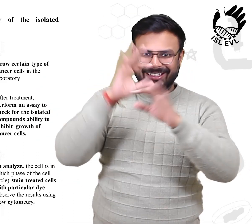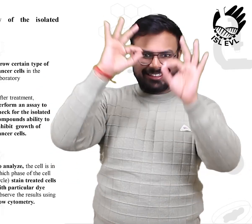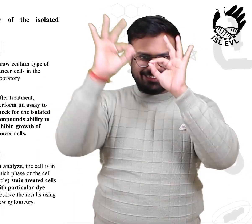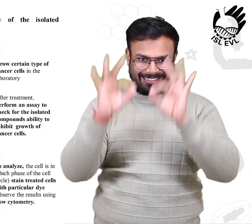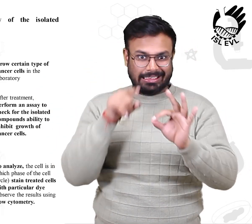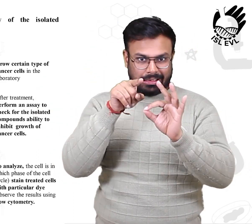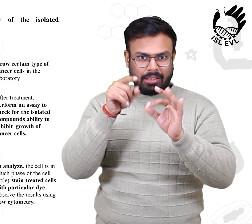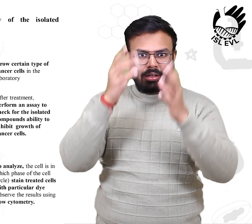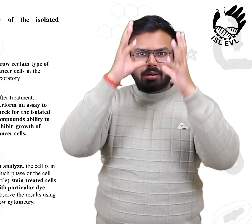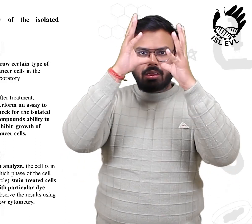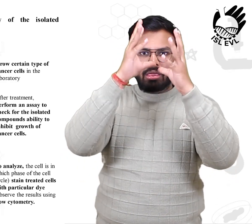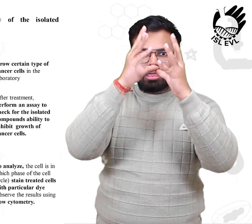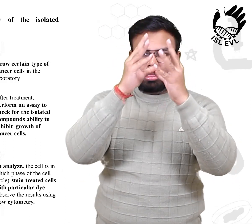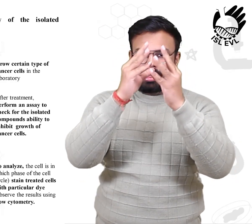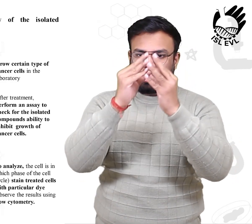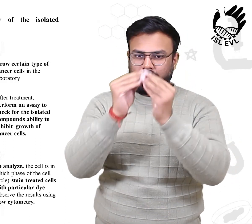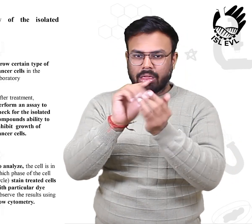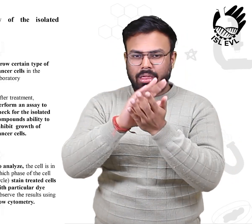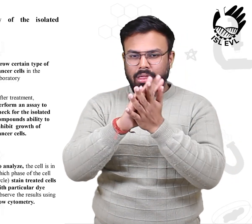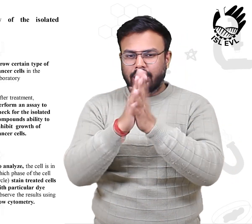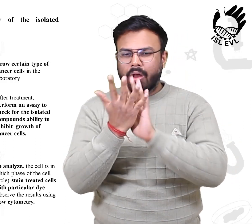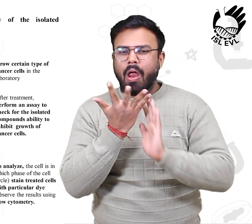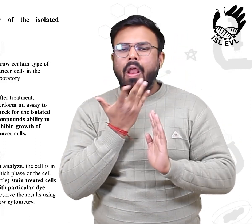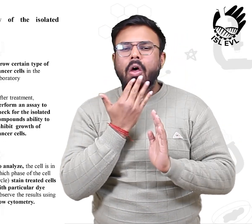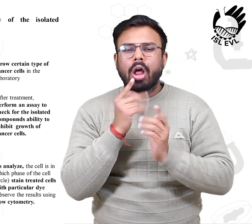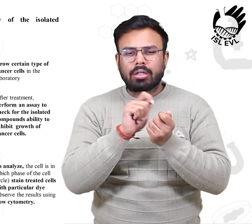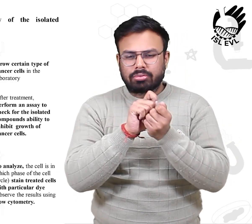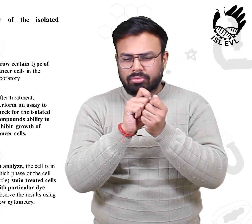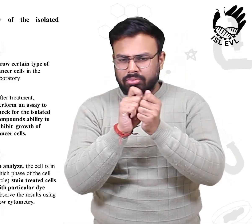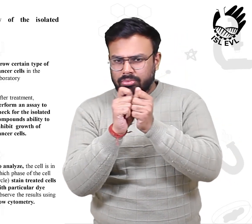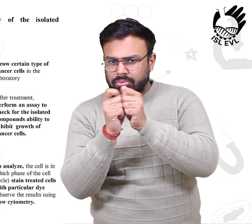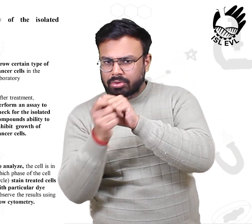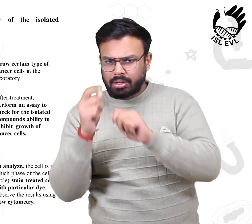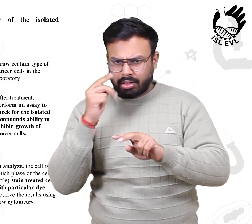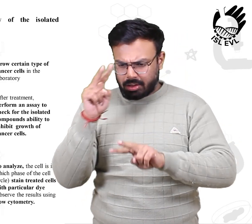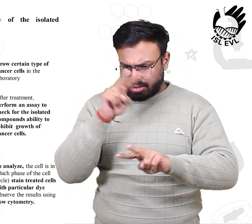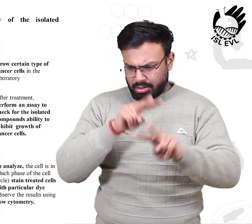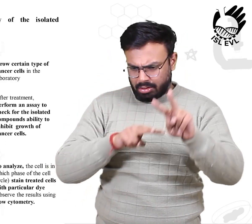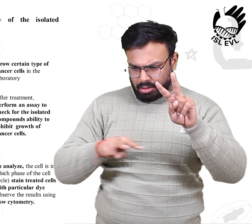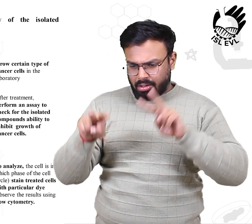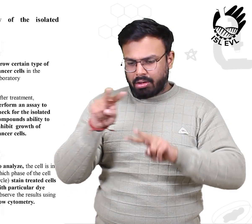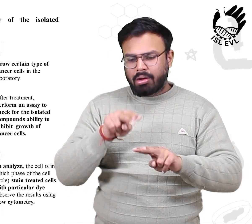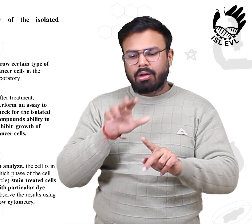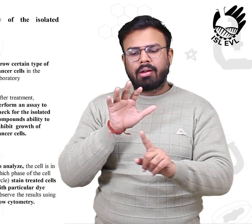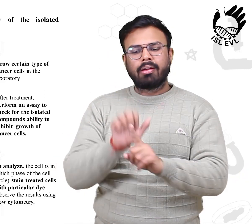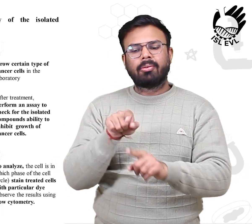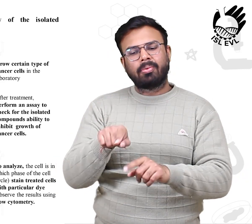the isolated compounds, stain the cancer cells with fluorescent dye and observe these